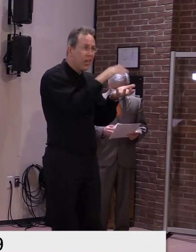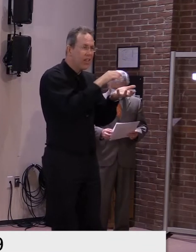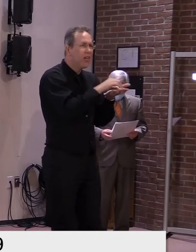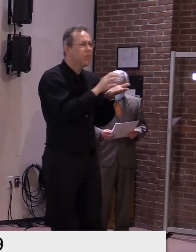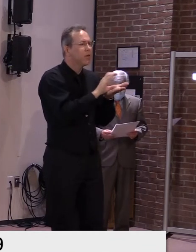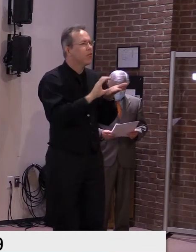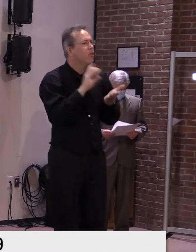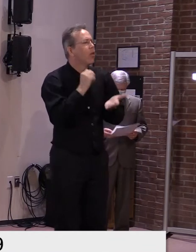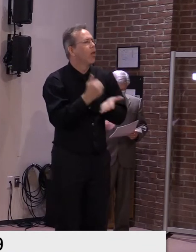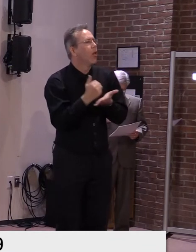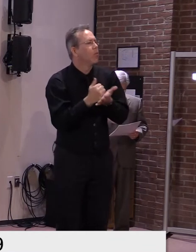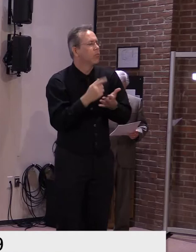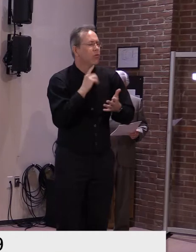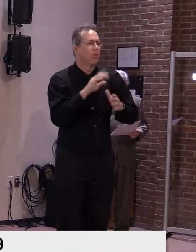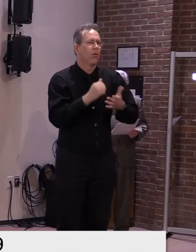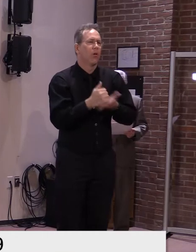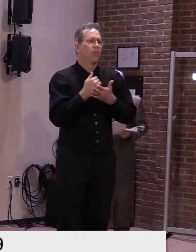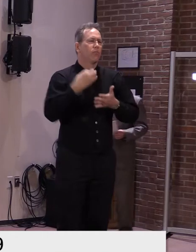of our schools.